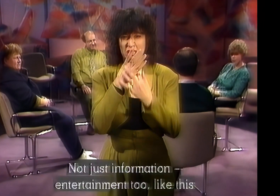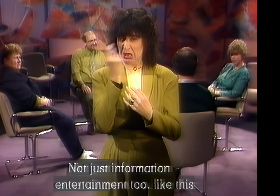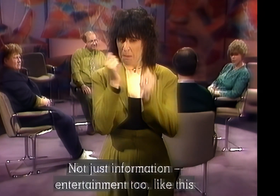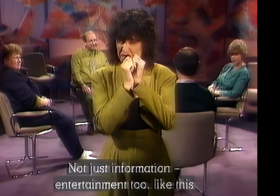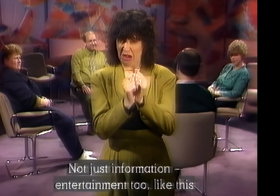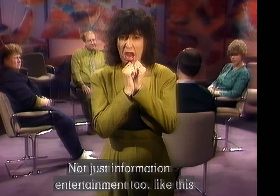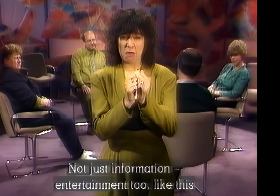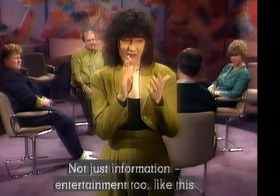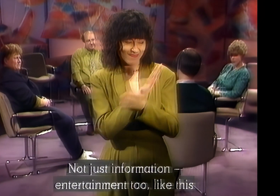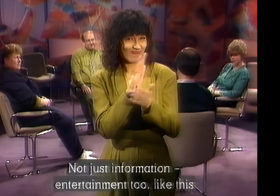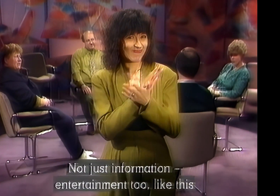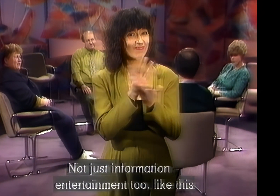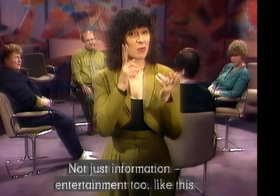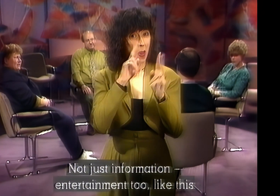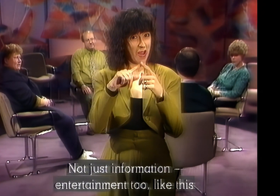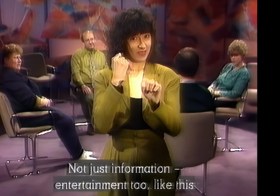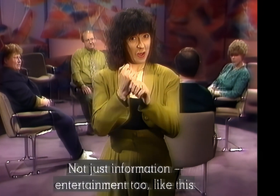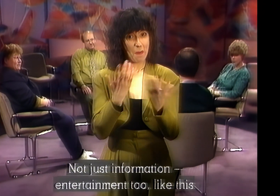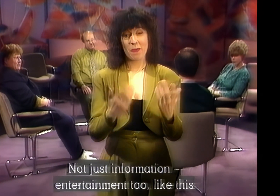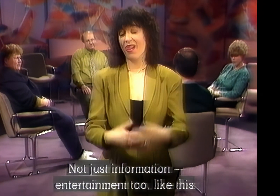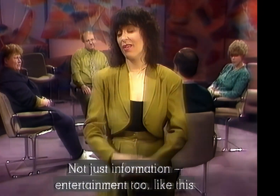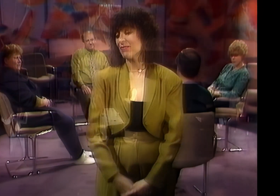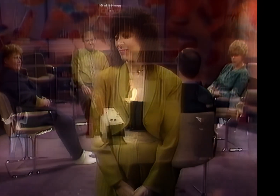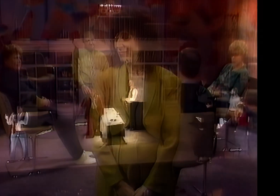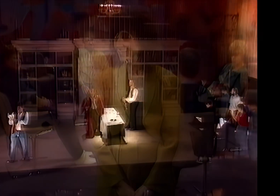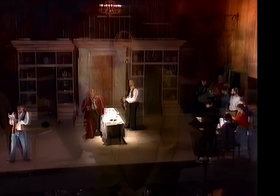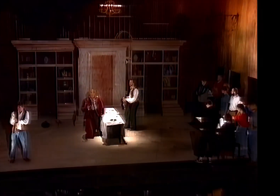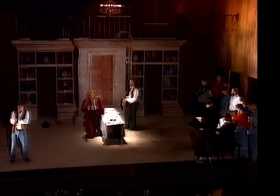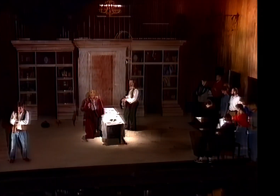just information, entertainment too. Look at this example.